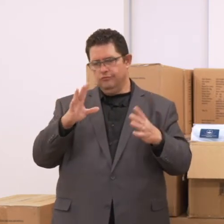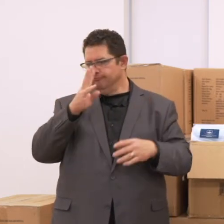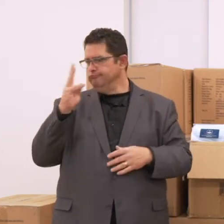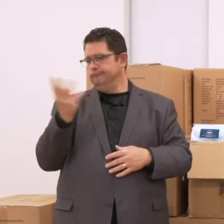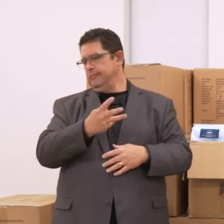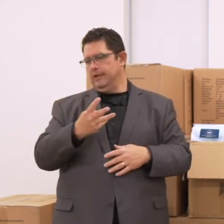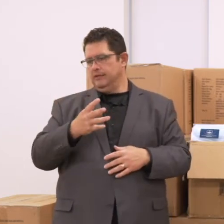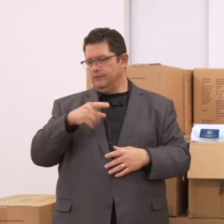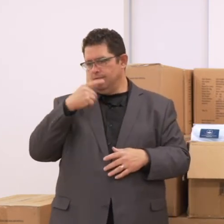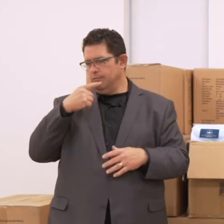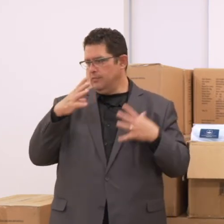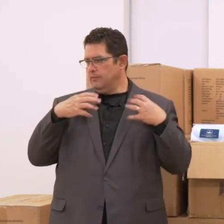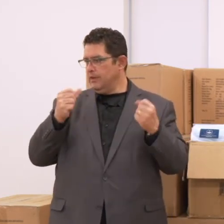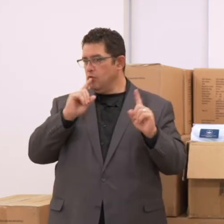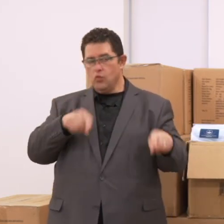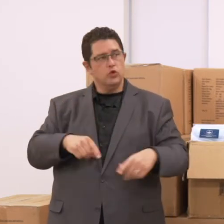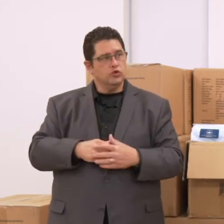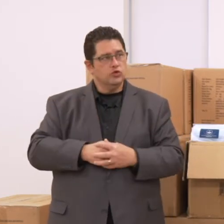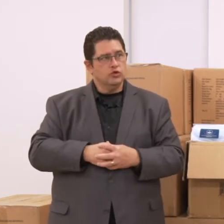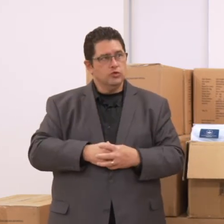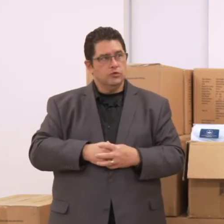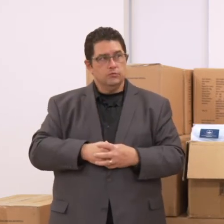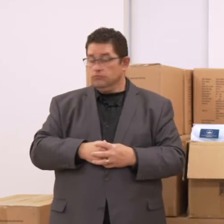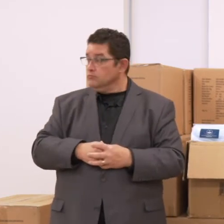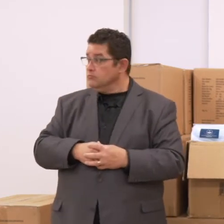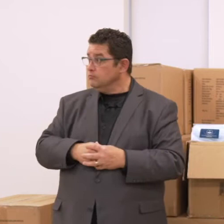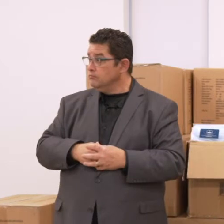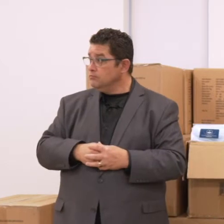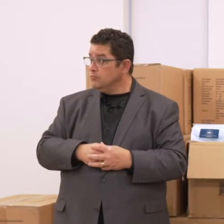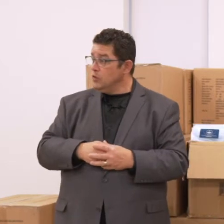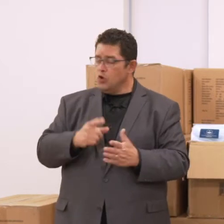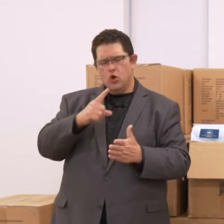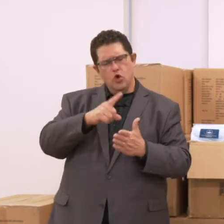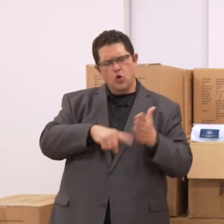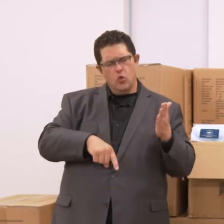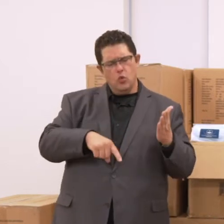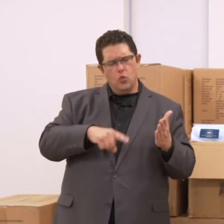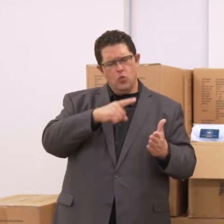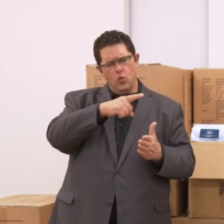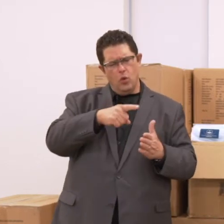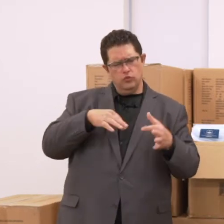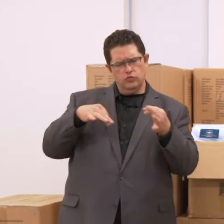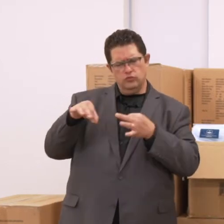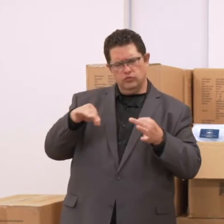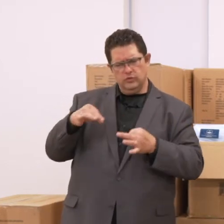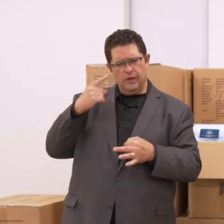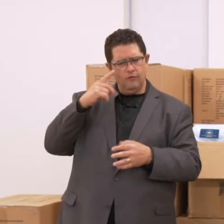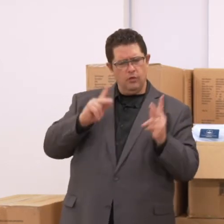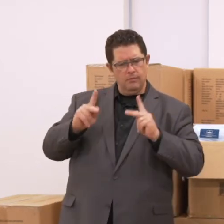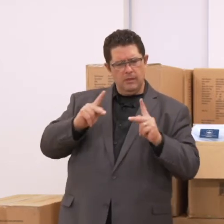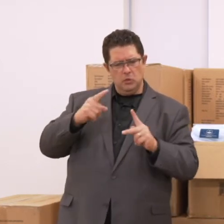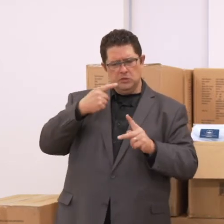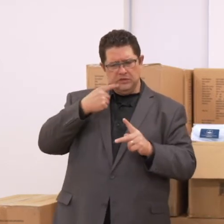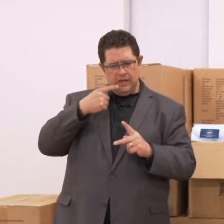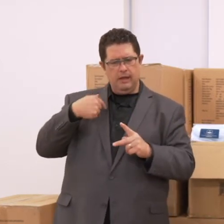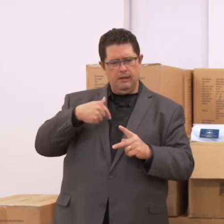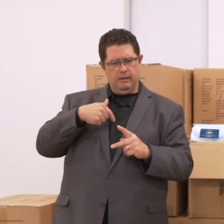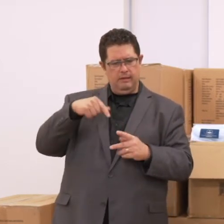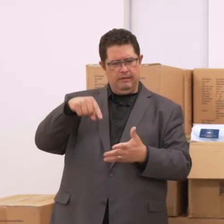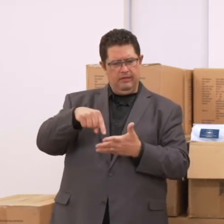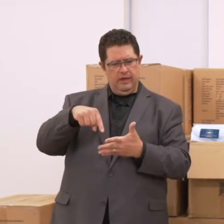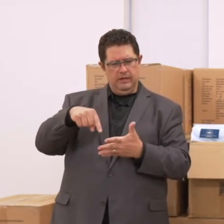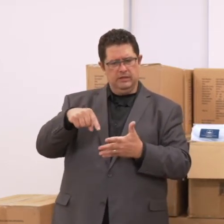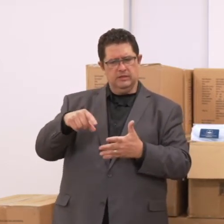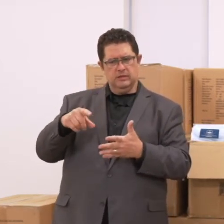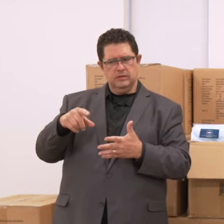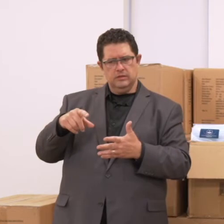orders. And so, what would you say to the people who say that these measures, these rollbacks and restrictions are meant to